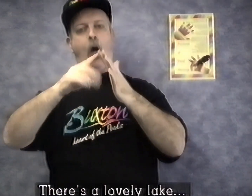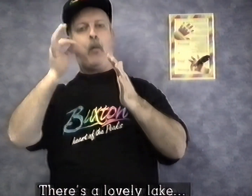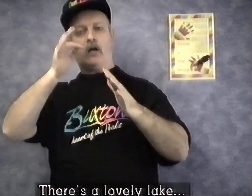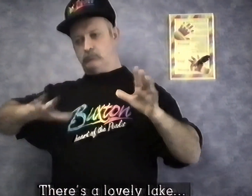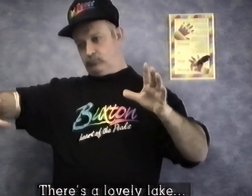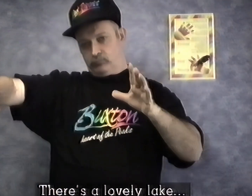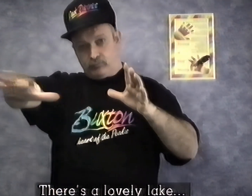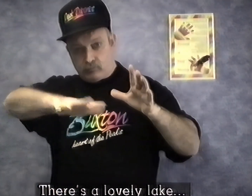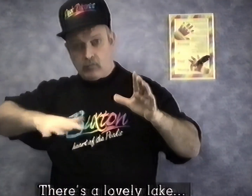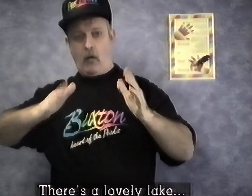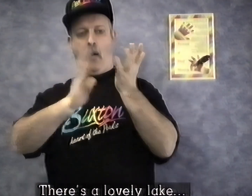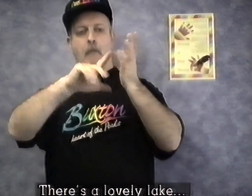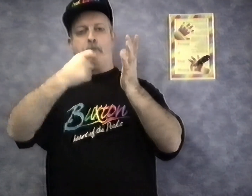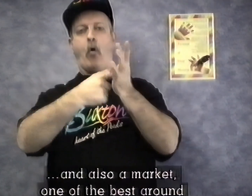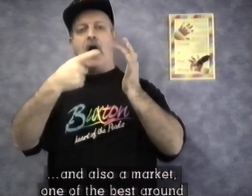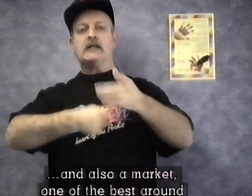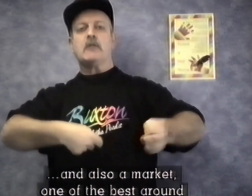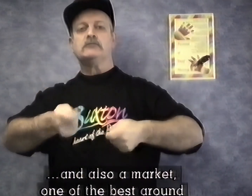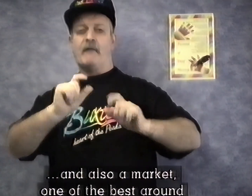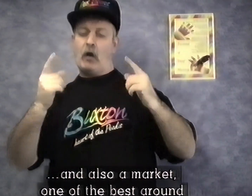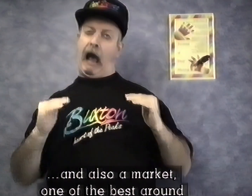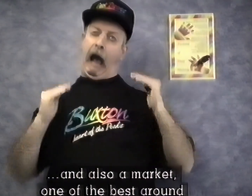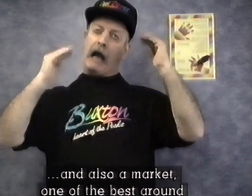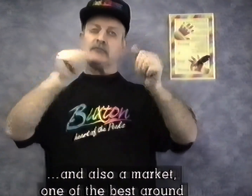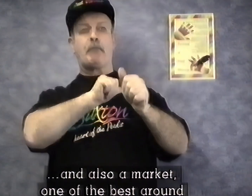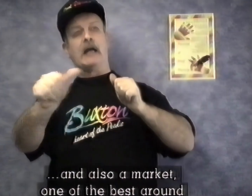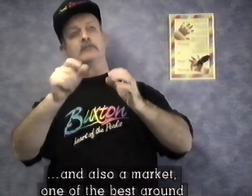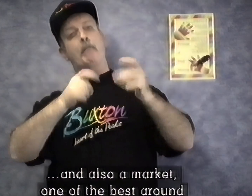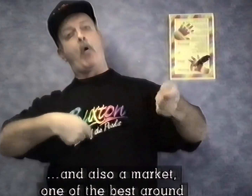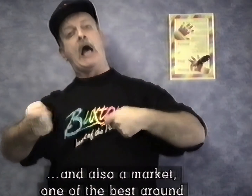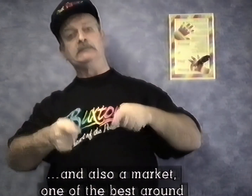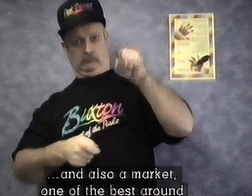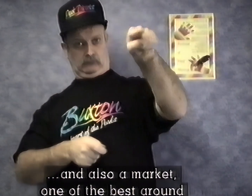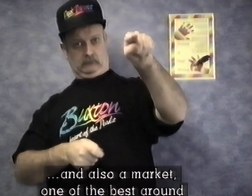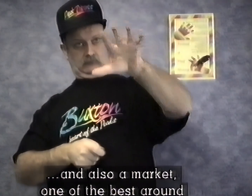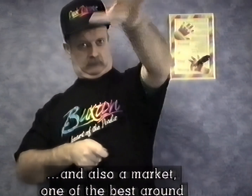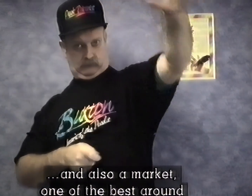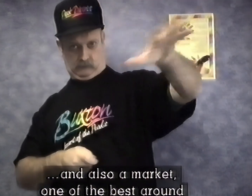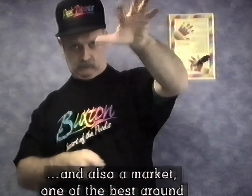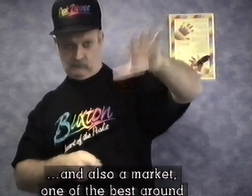There's a lovely lake and also a market, one of the best around.